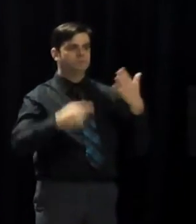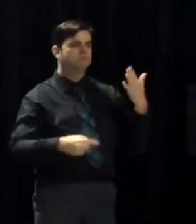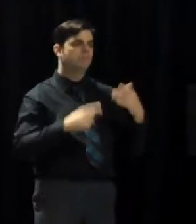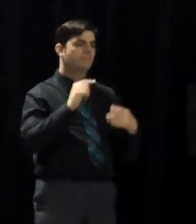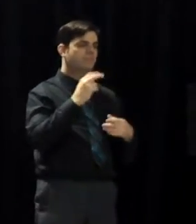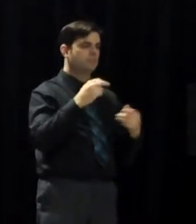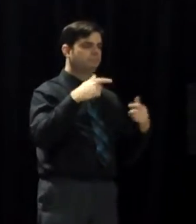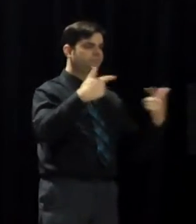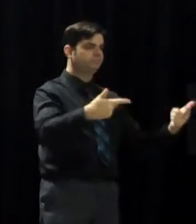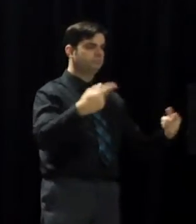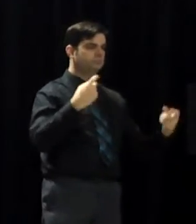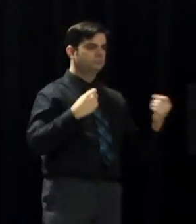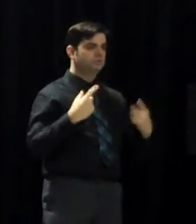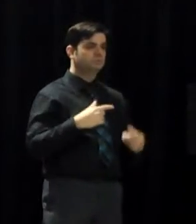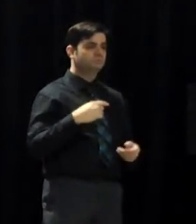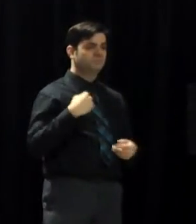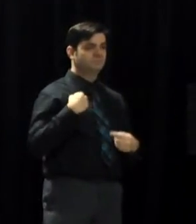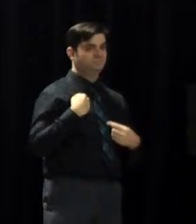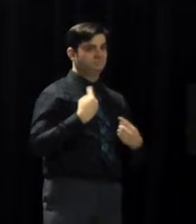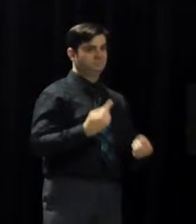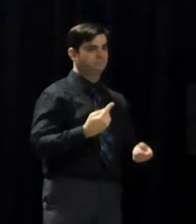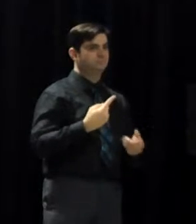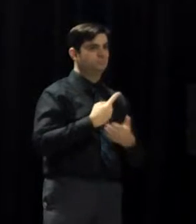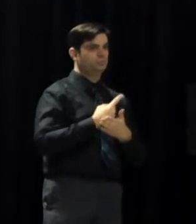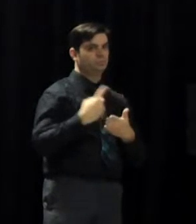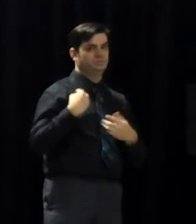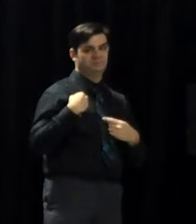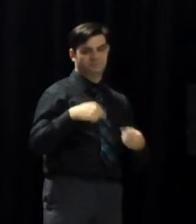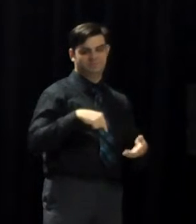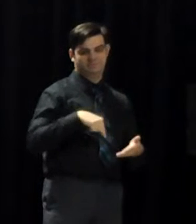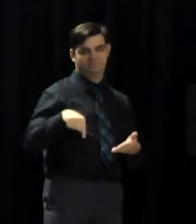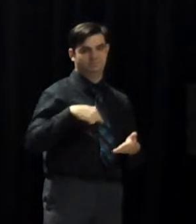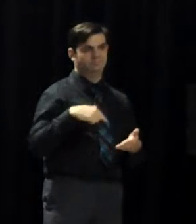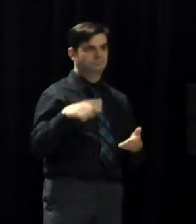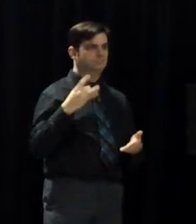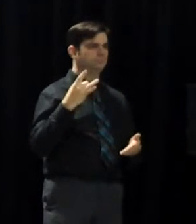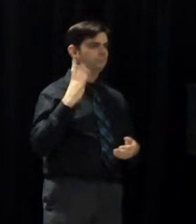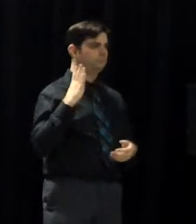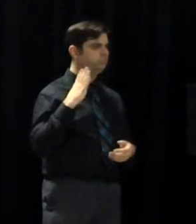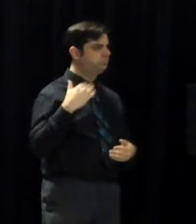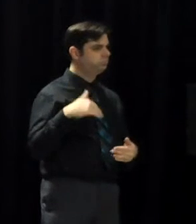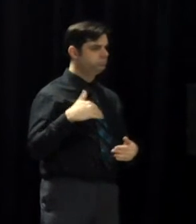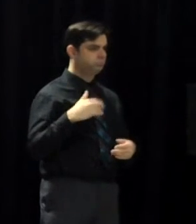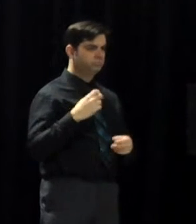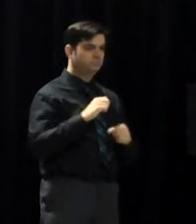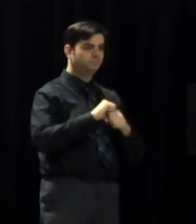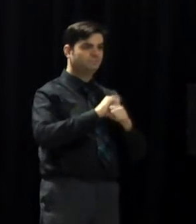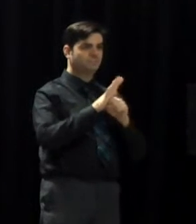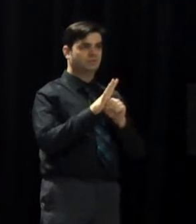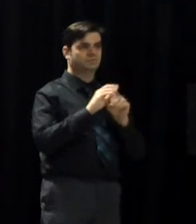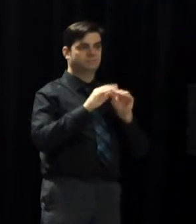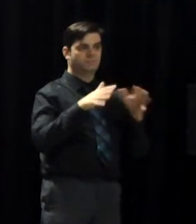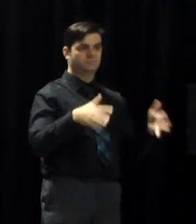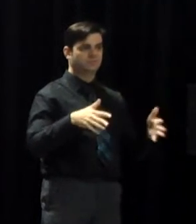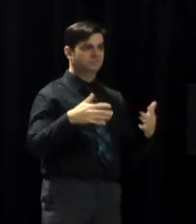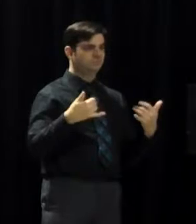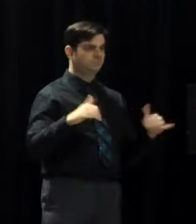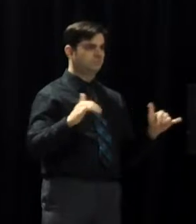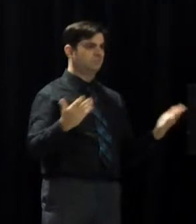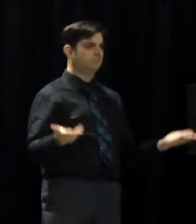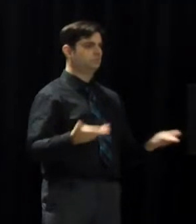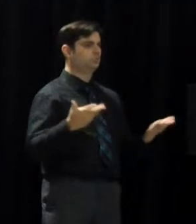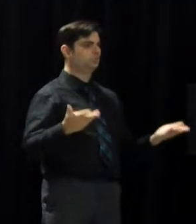a little bit longer than last week. The reality of the pandemic is that when we dealt with this in the